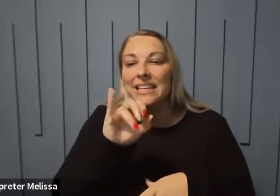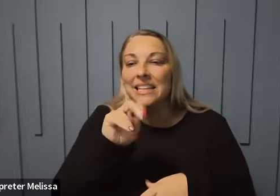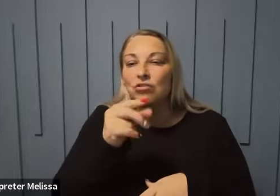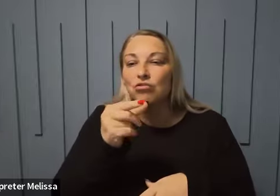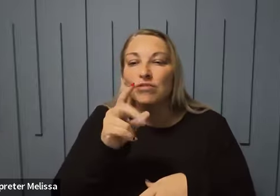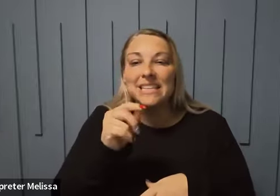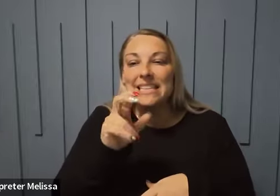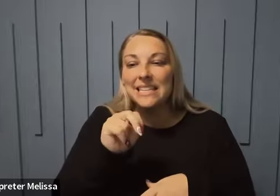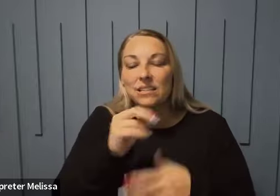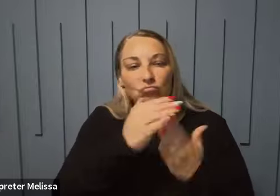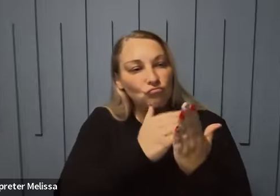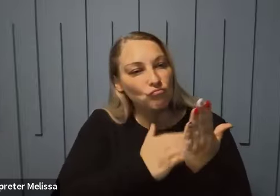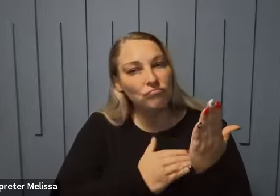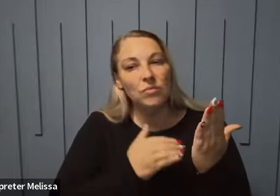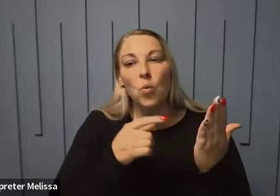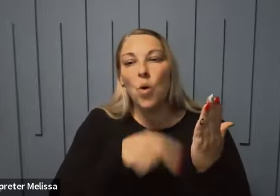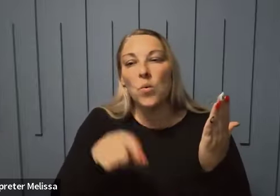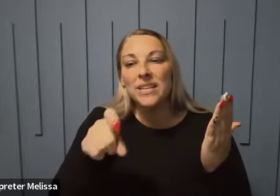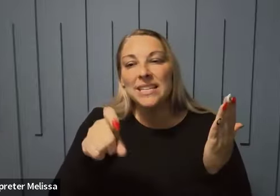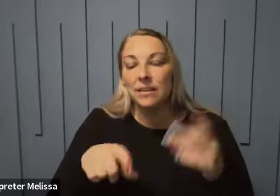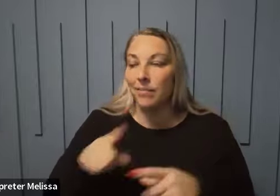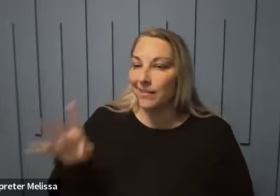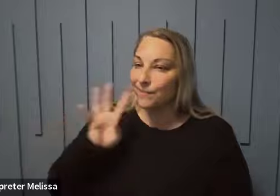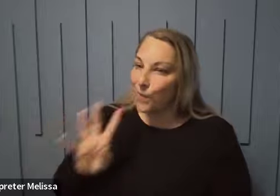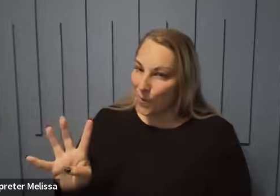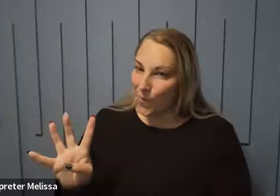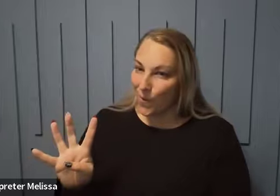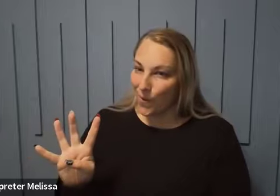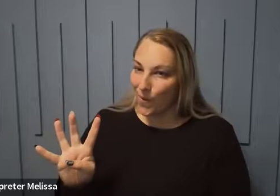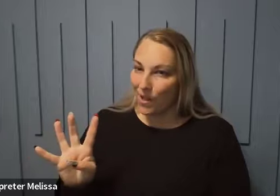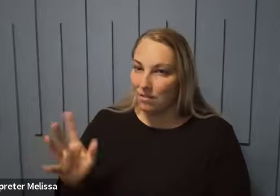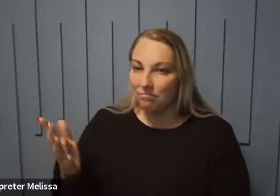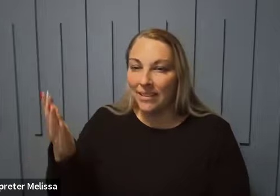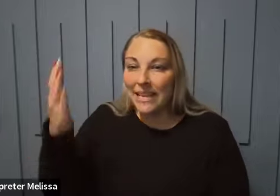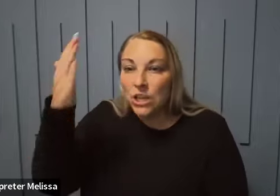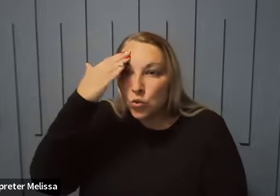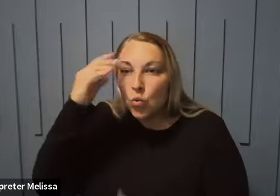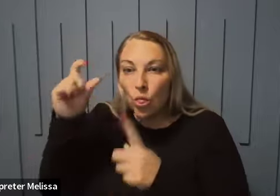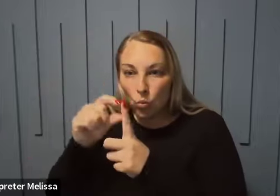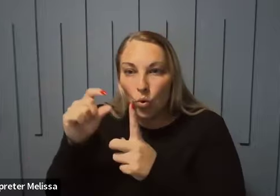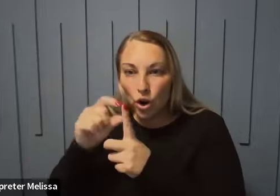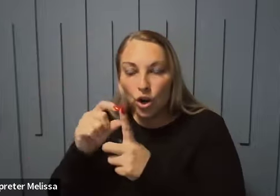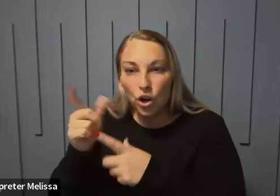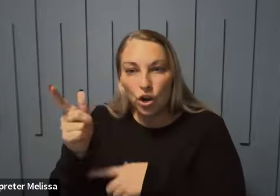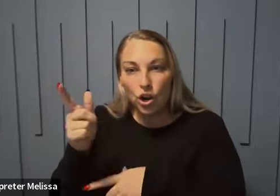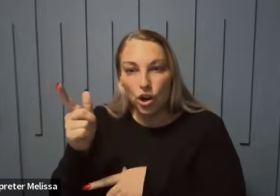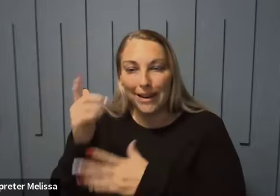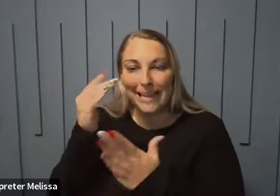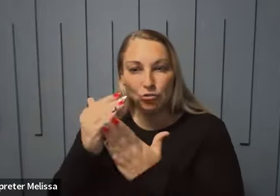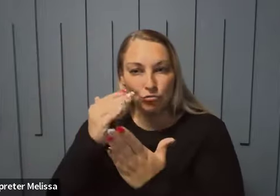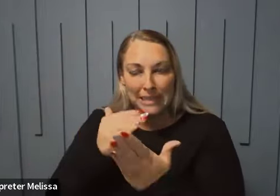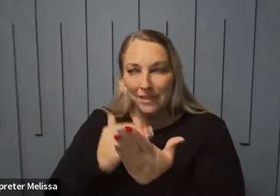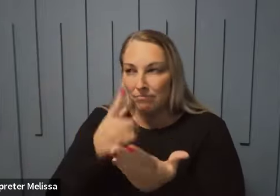wanted to write down the list of ingredients. But at age 4, he knew the word ingredients. We talked about it probably hundreds